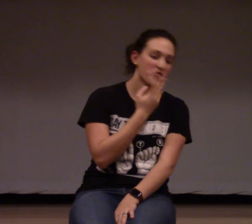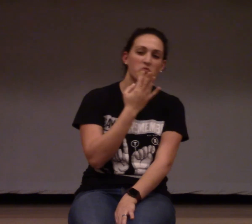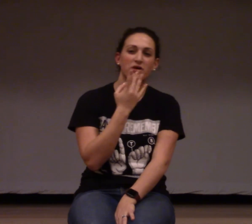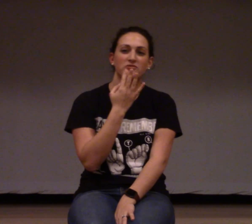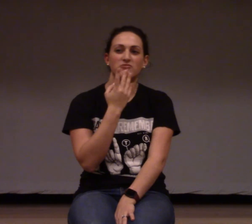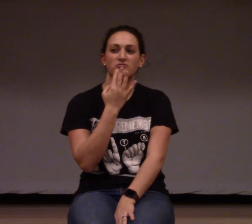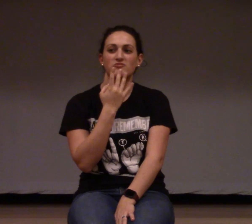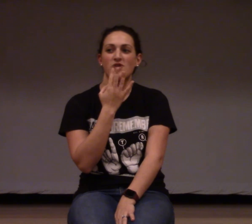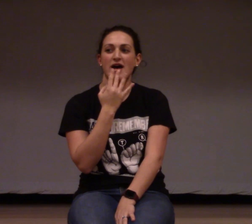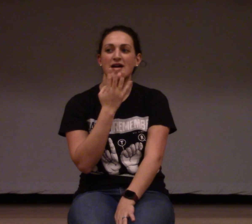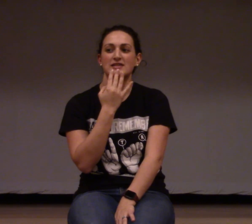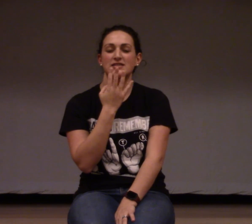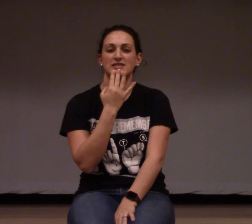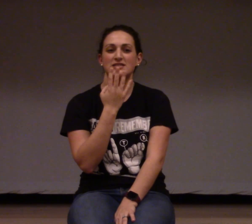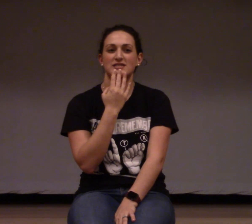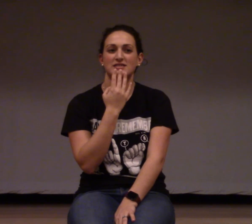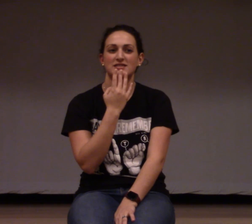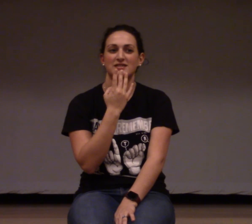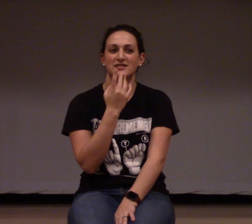With red.